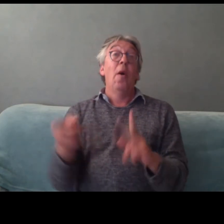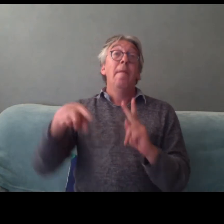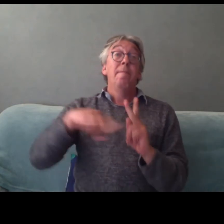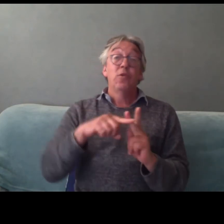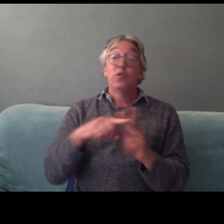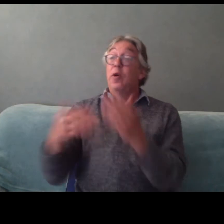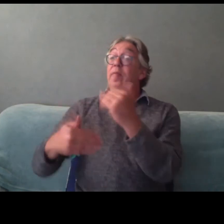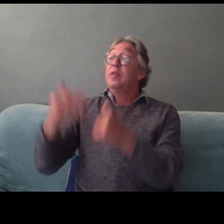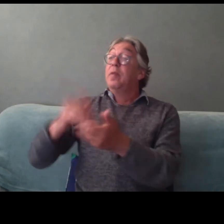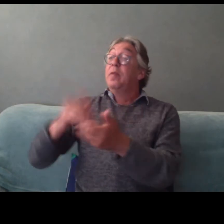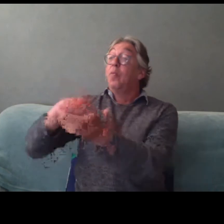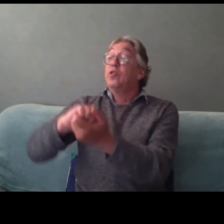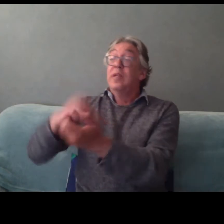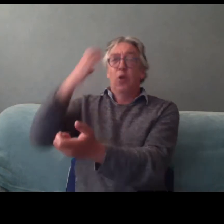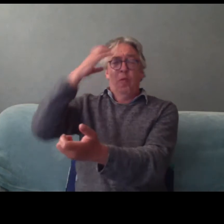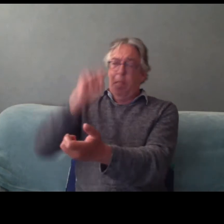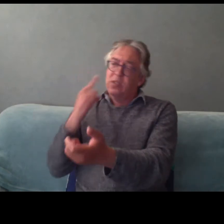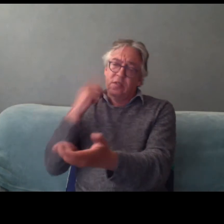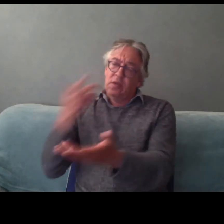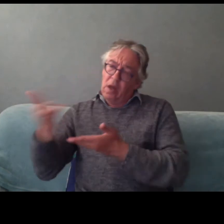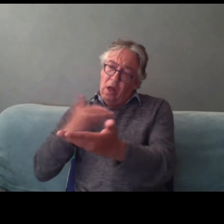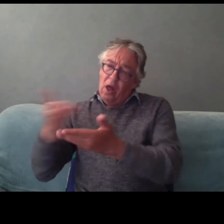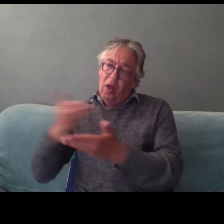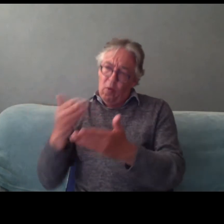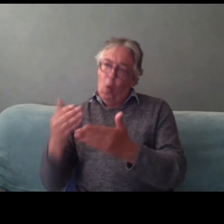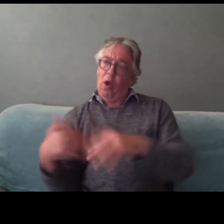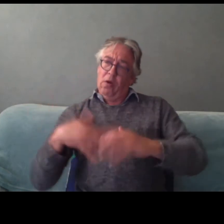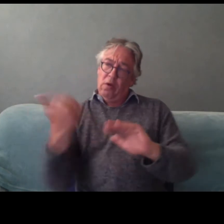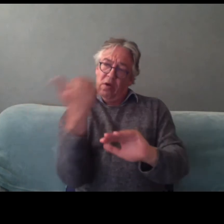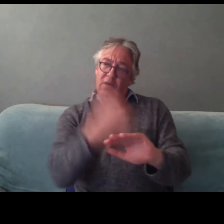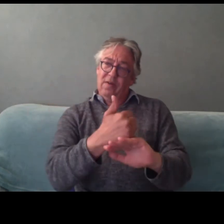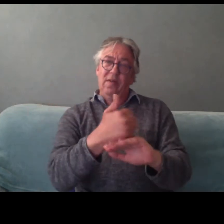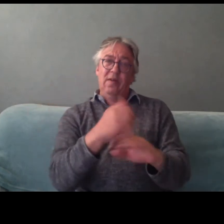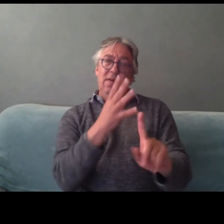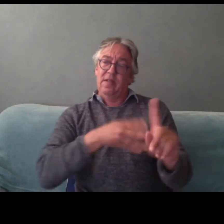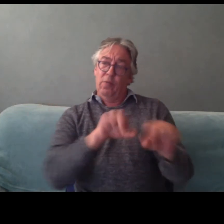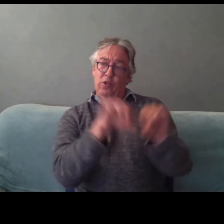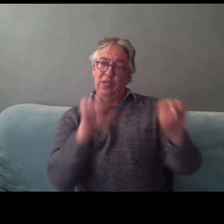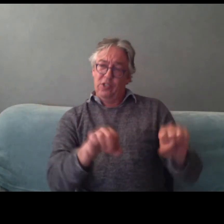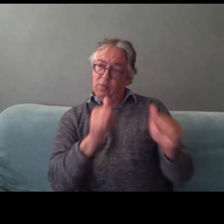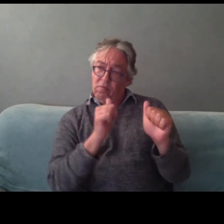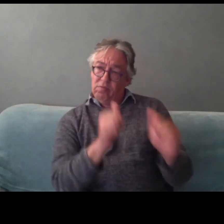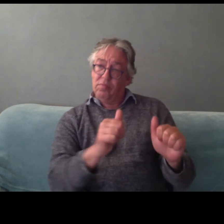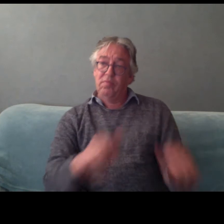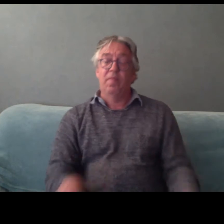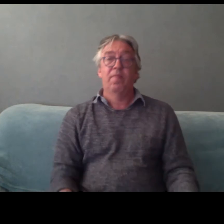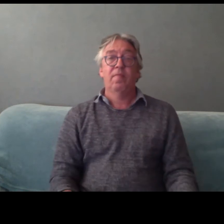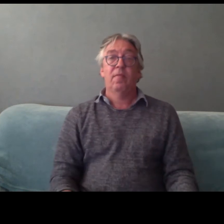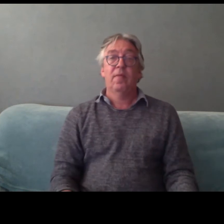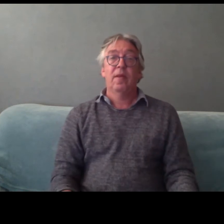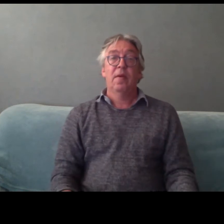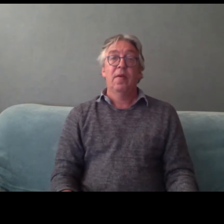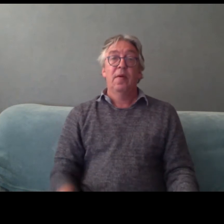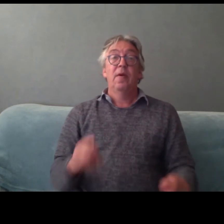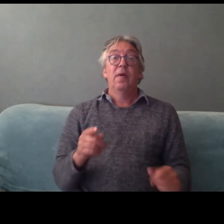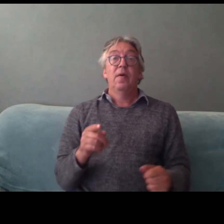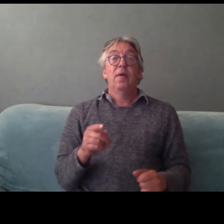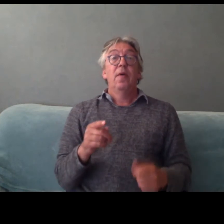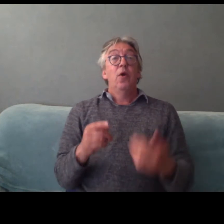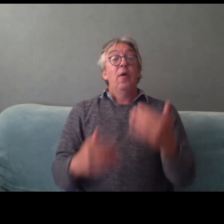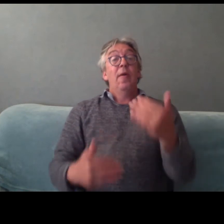systems, that it may be important to involve multidisciplinary expertise in a disability assessment system rather